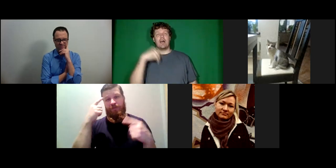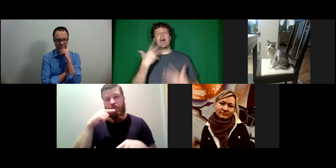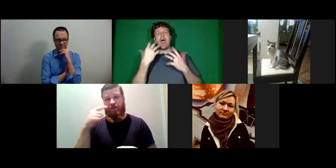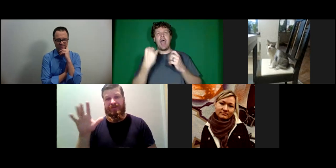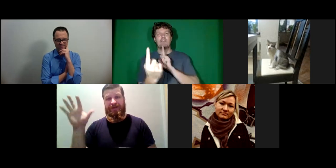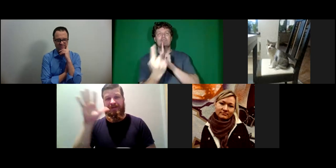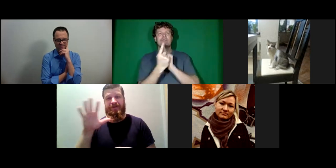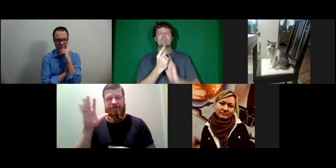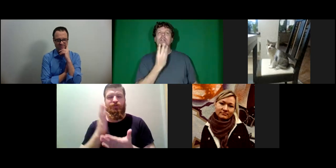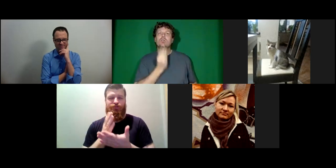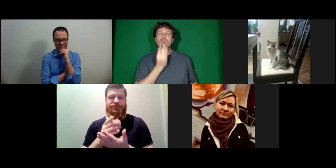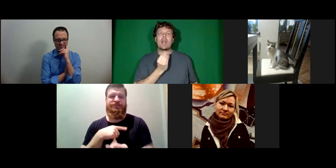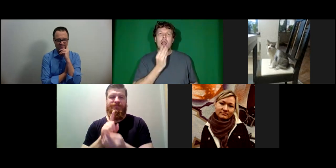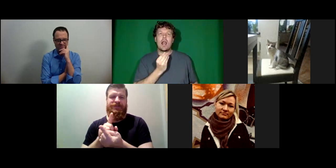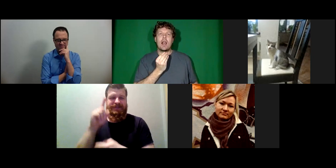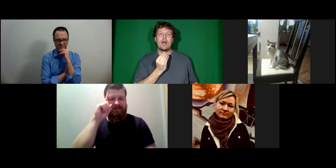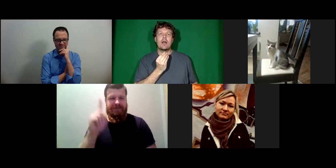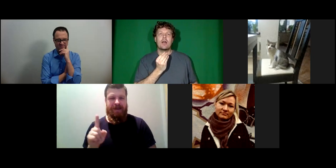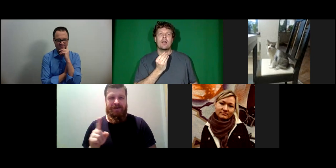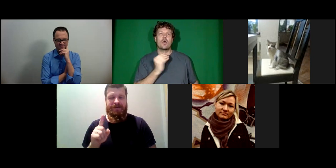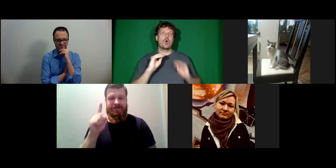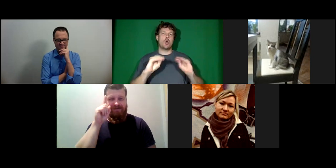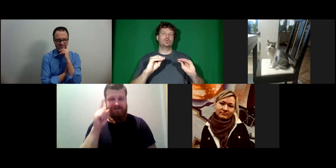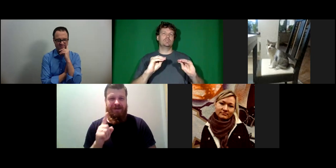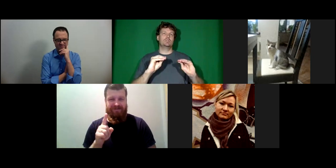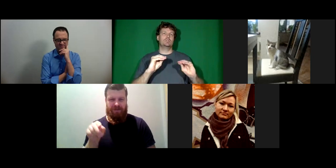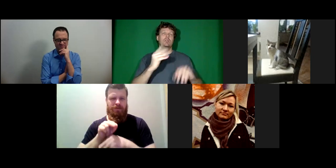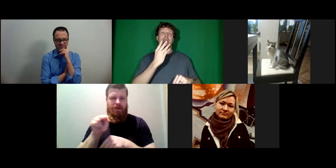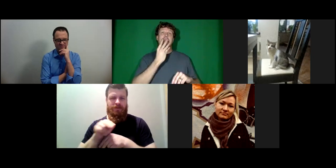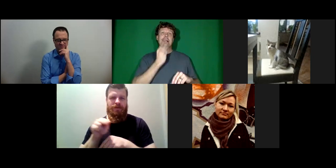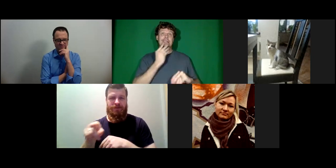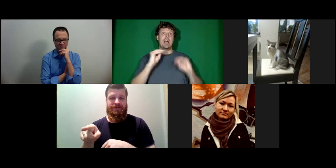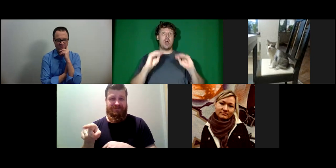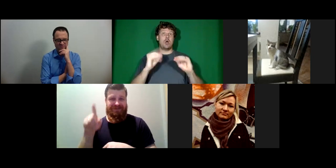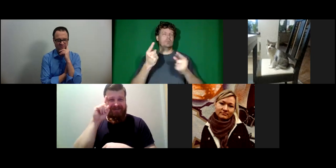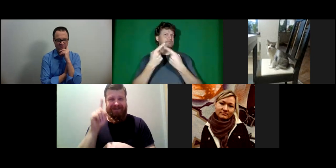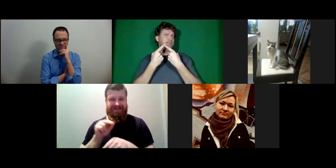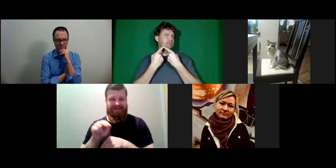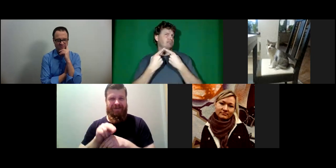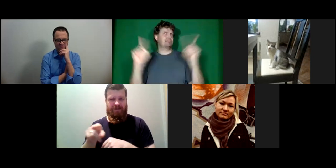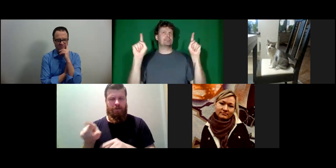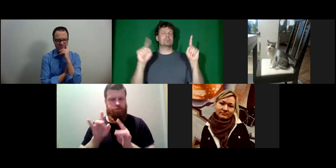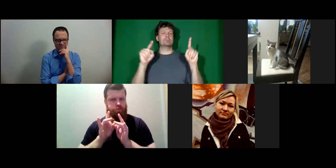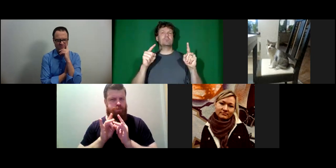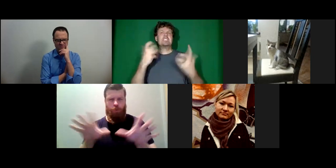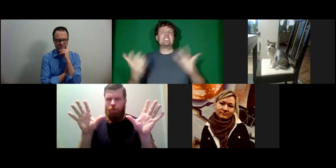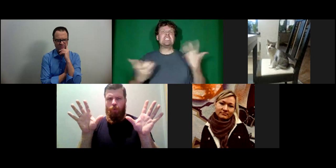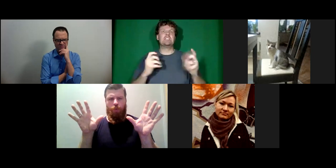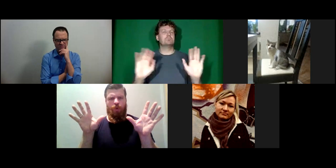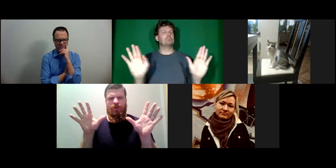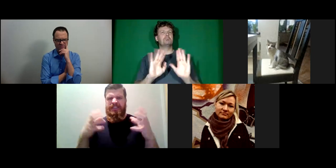of intense, aggressive energy to make sure that we win. And then I actually went to, I saw a coach from